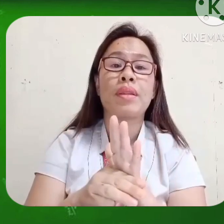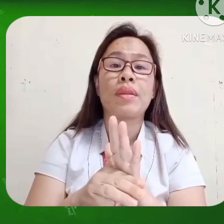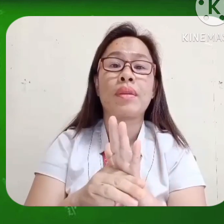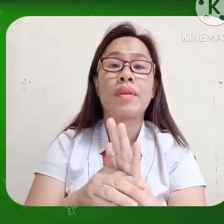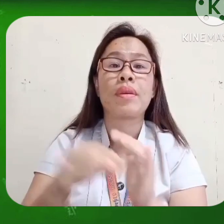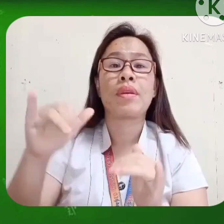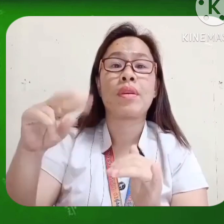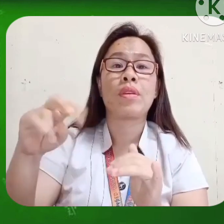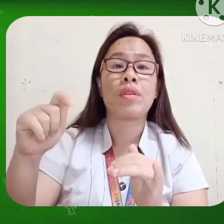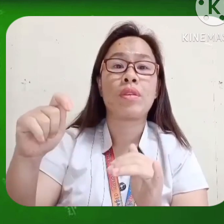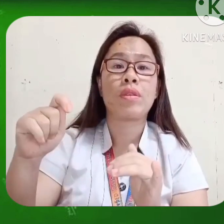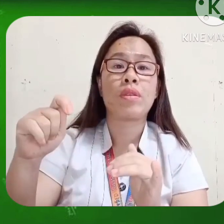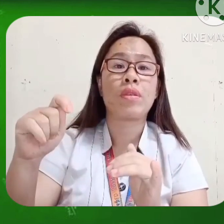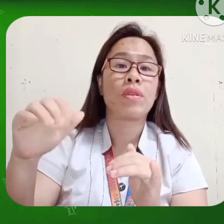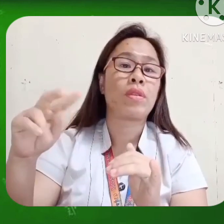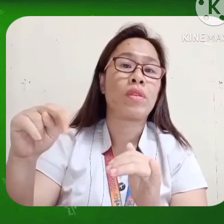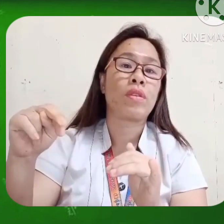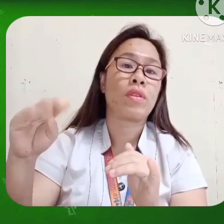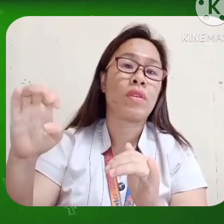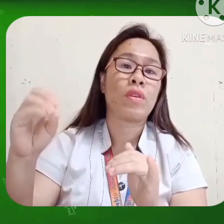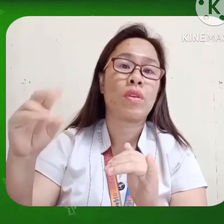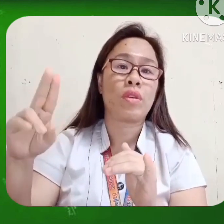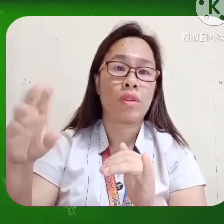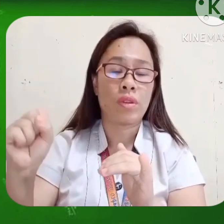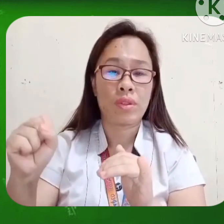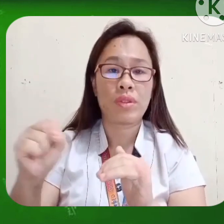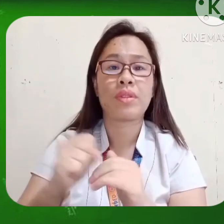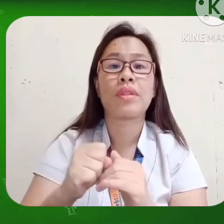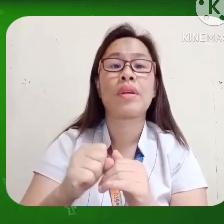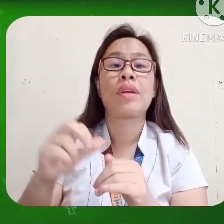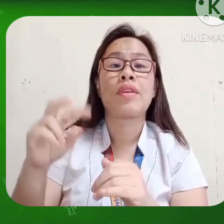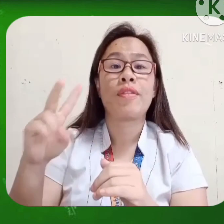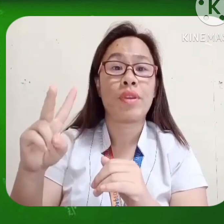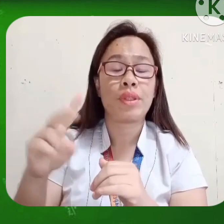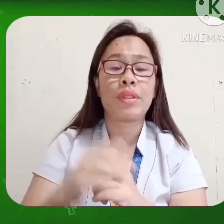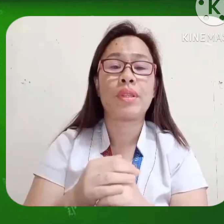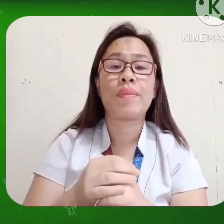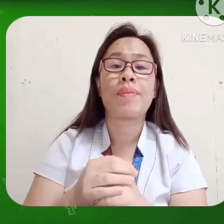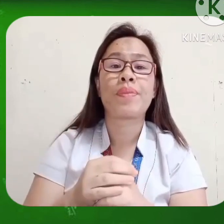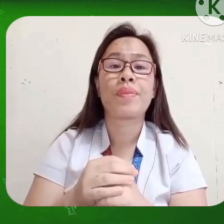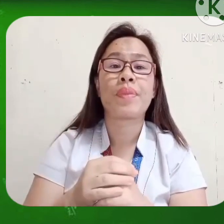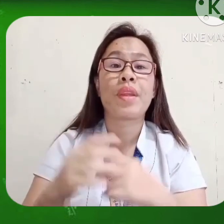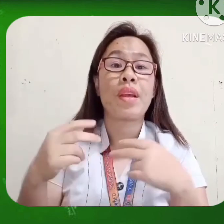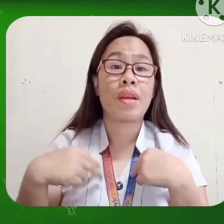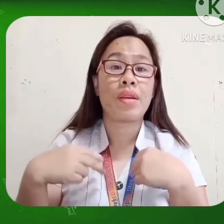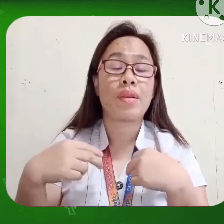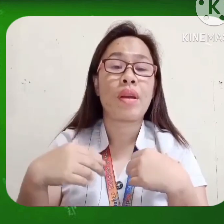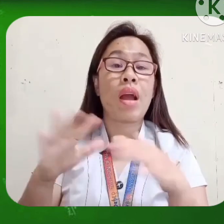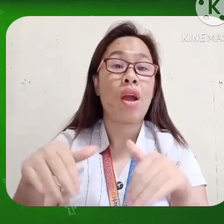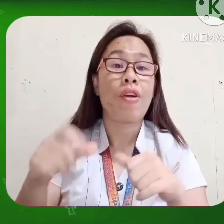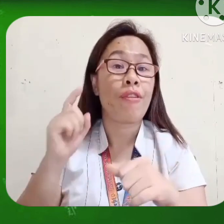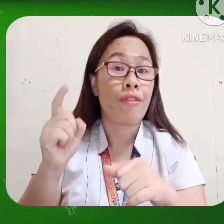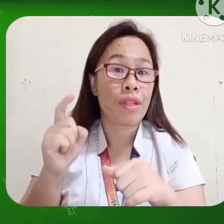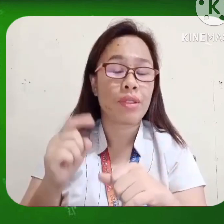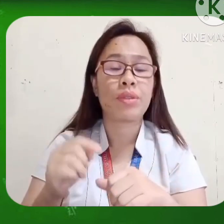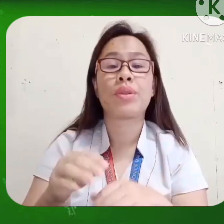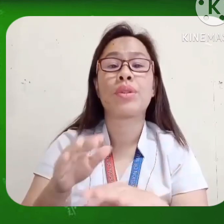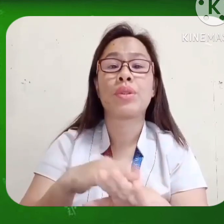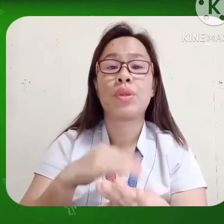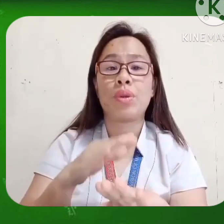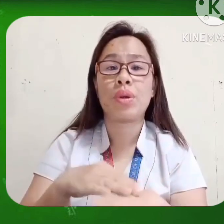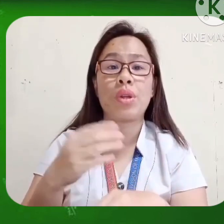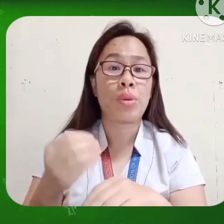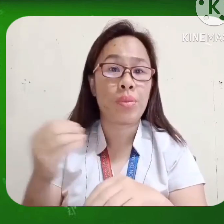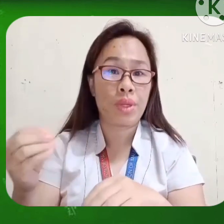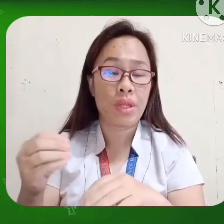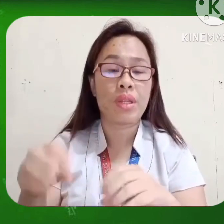If we have instantaneous speed, meron ding instantaneous velocity. It refers to how fast or